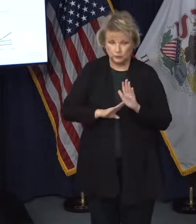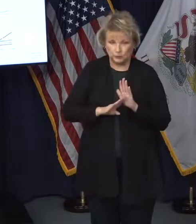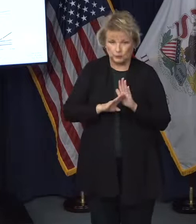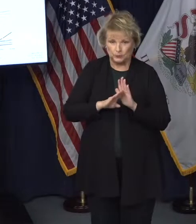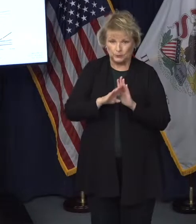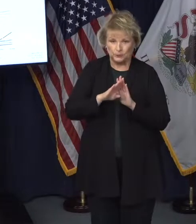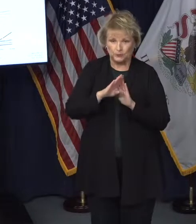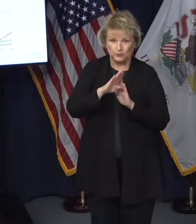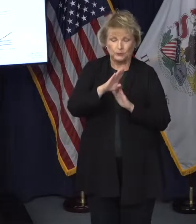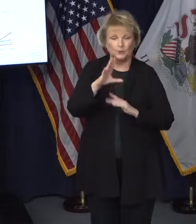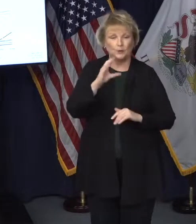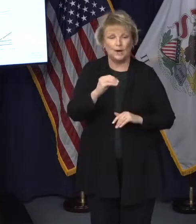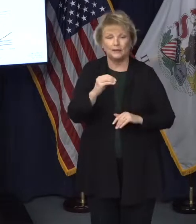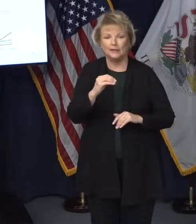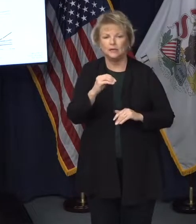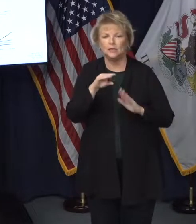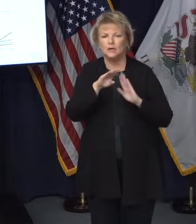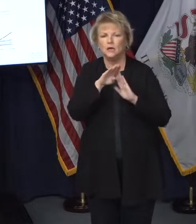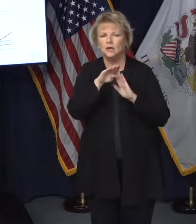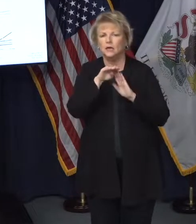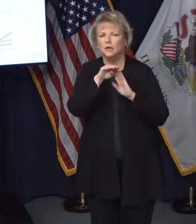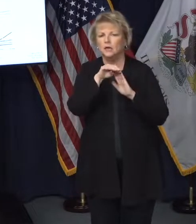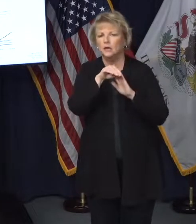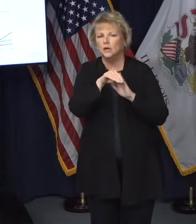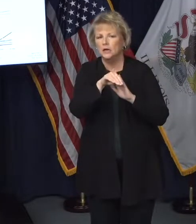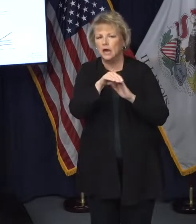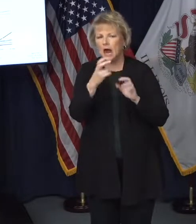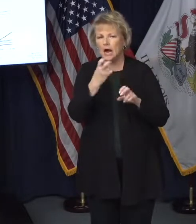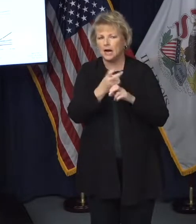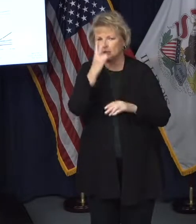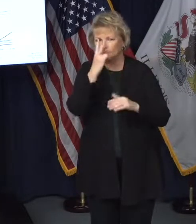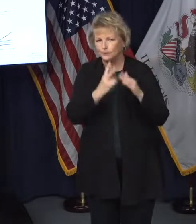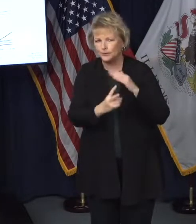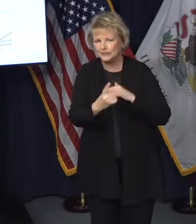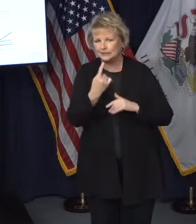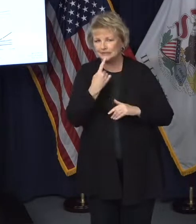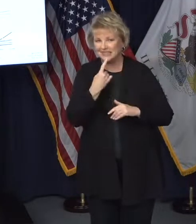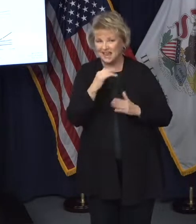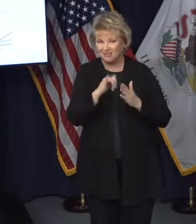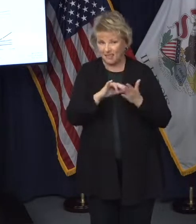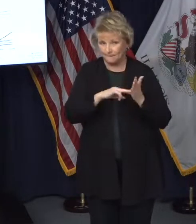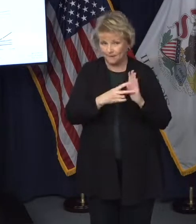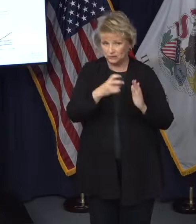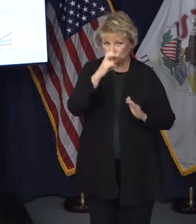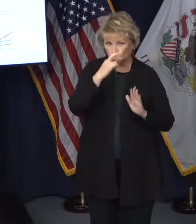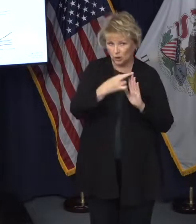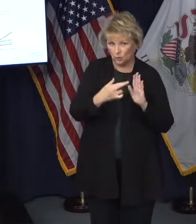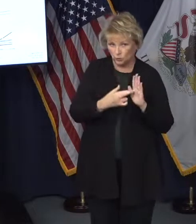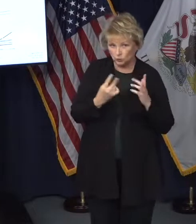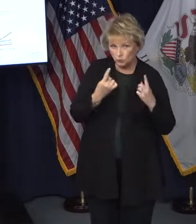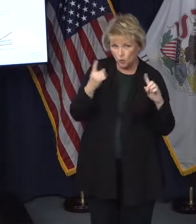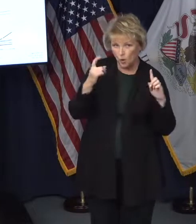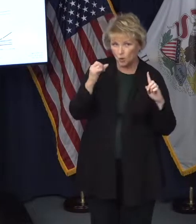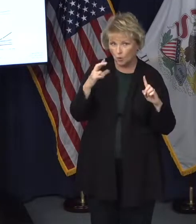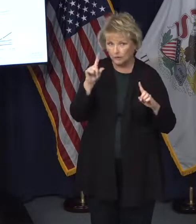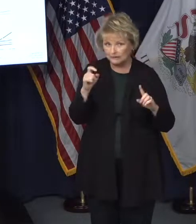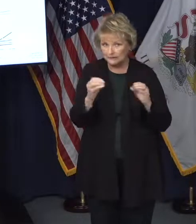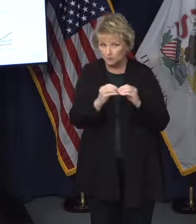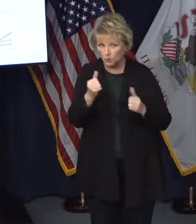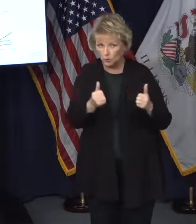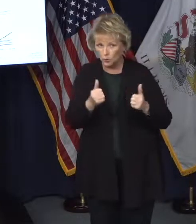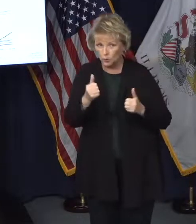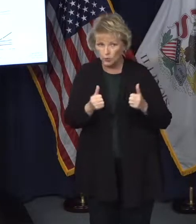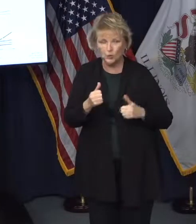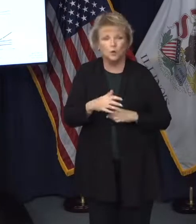and you start to see a little bit of a bend in that curve to say exactly whether the mitigations are working or not. If